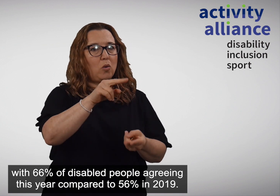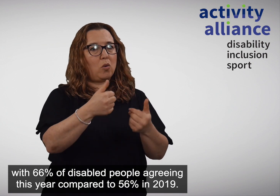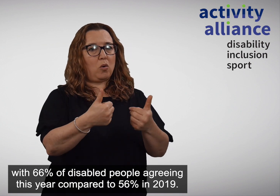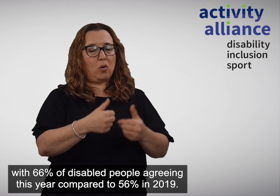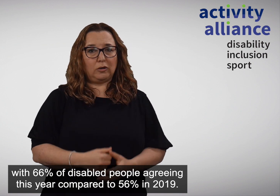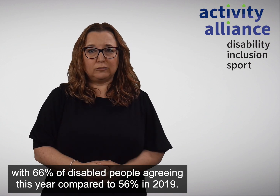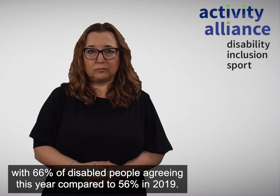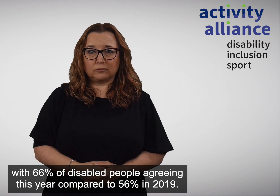2019.